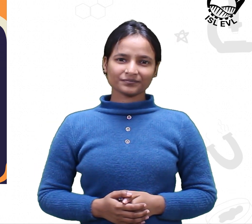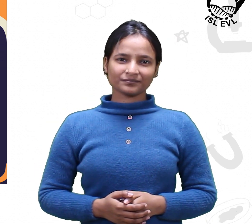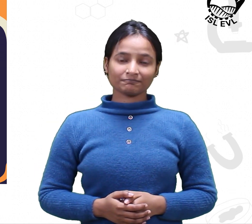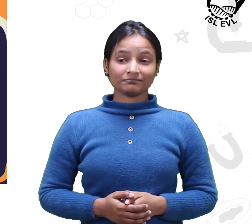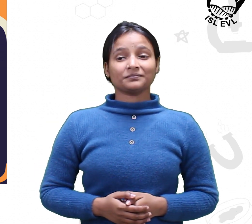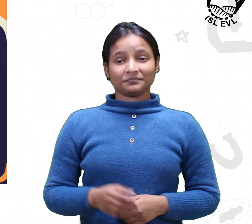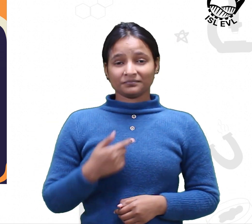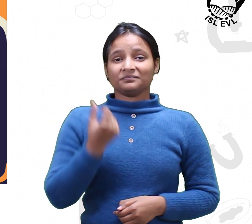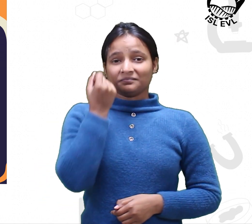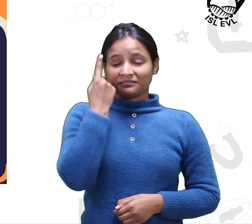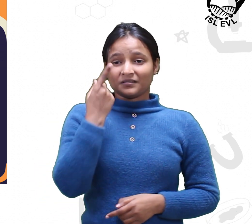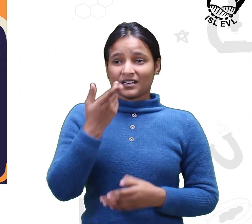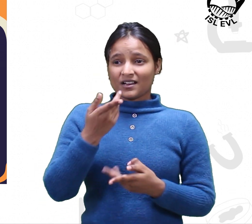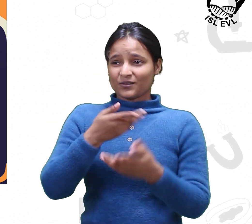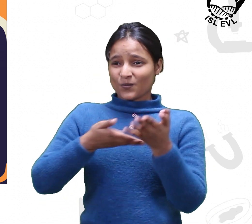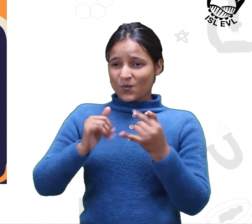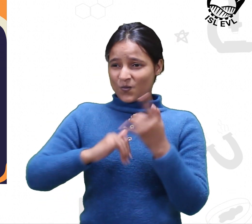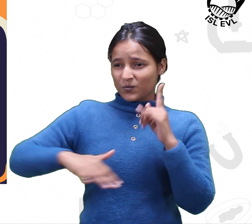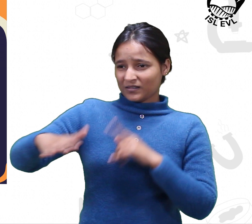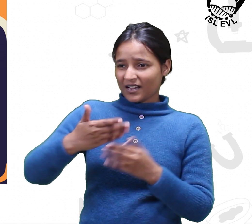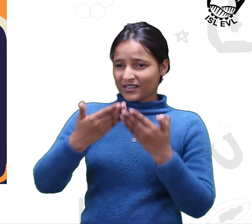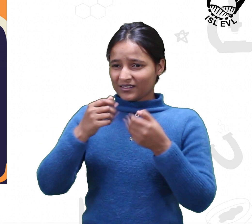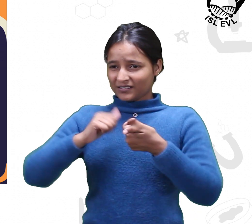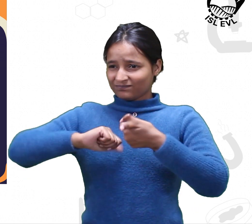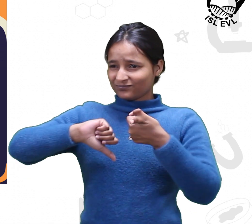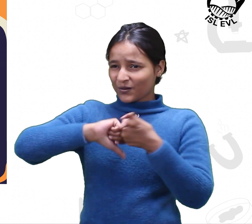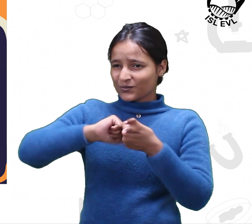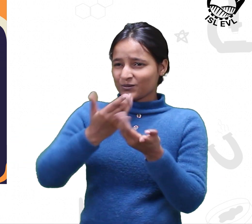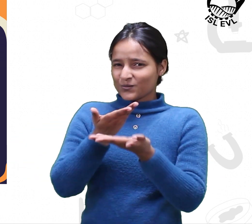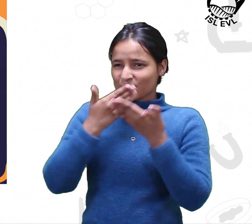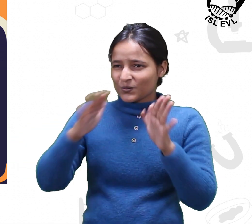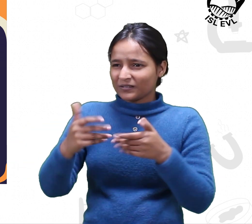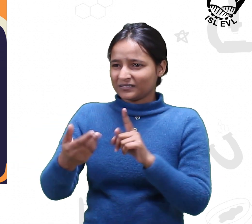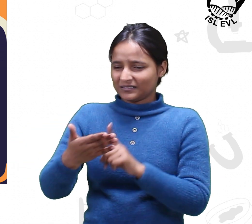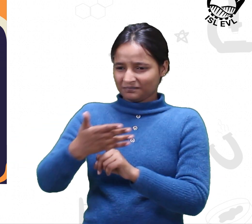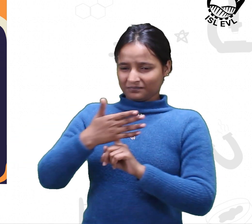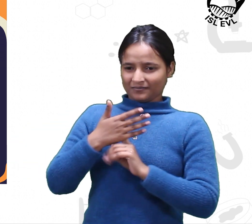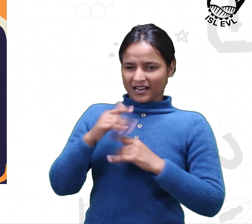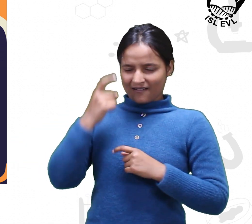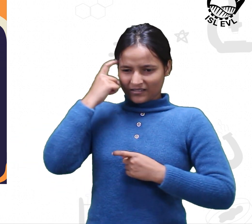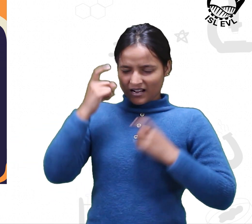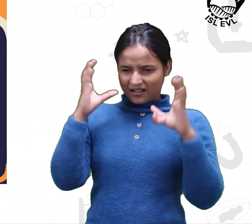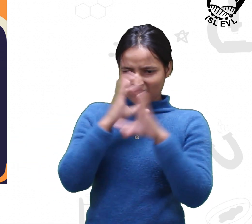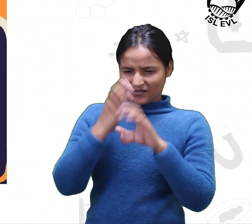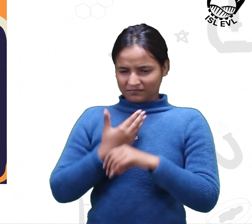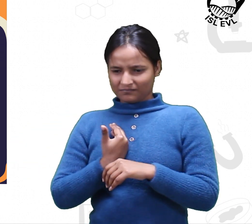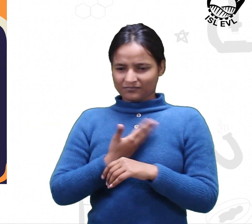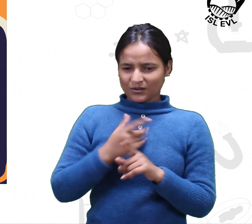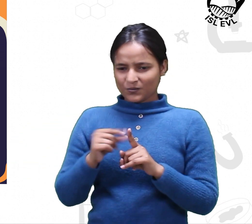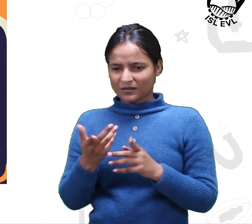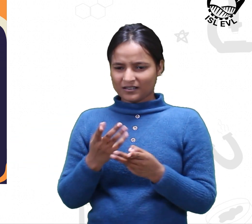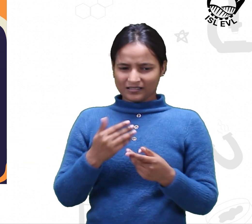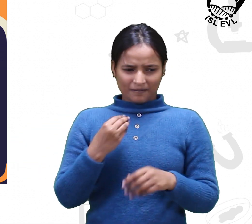So I can understand the peer pressure. I myself have experienced it. When everybody wants to do one or two things,